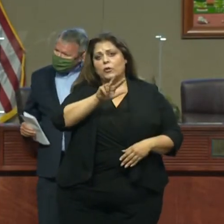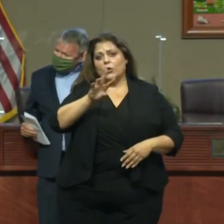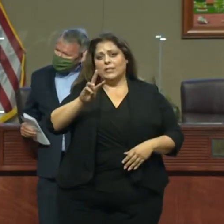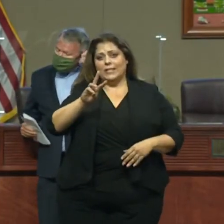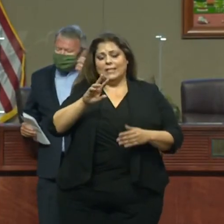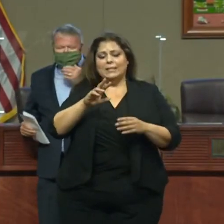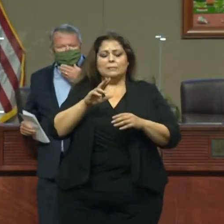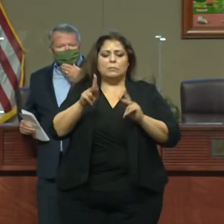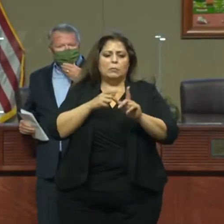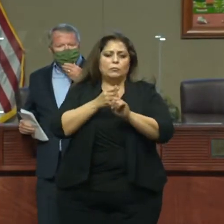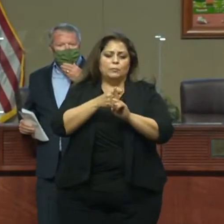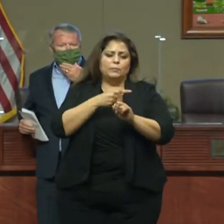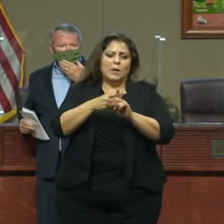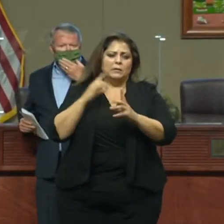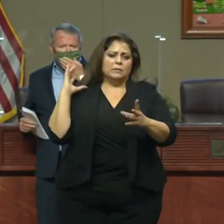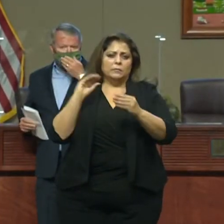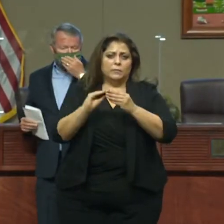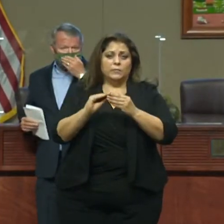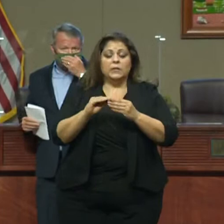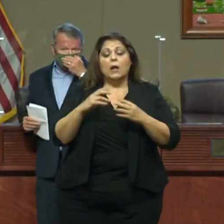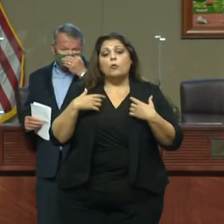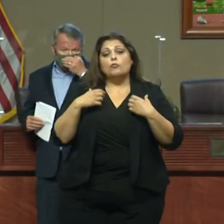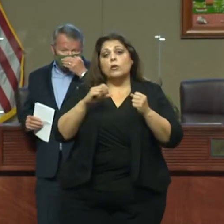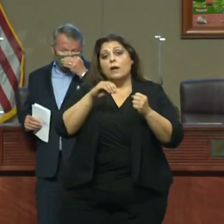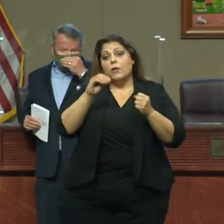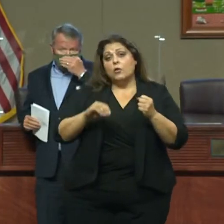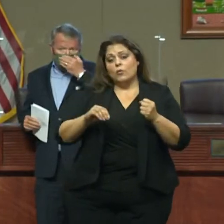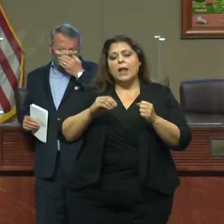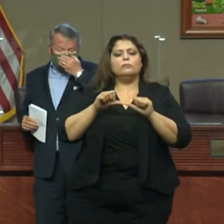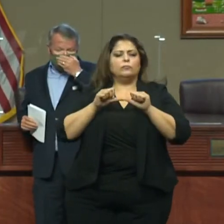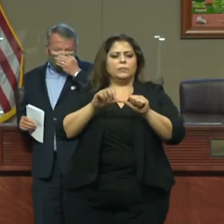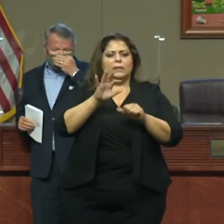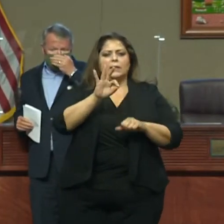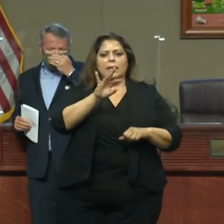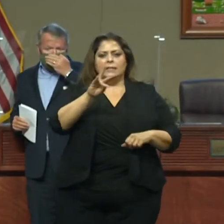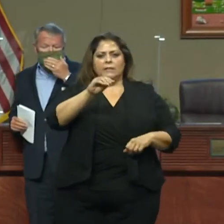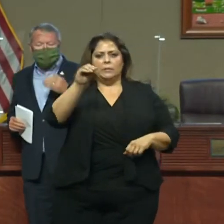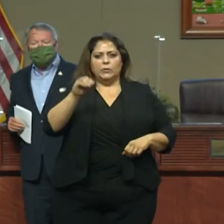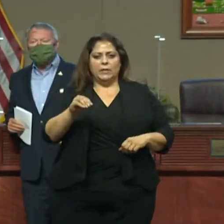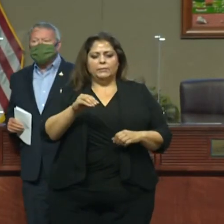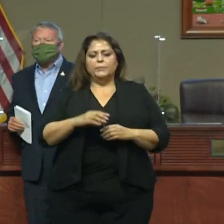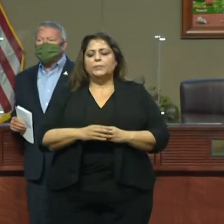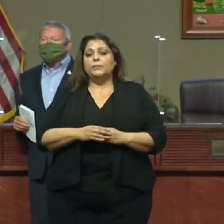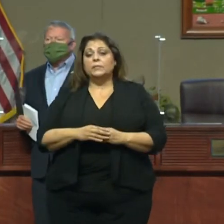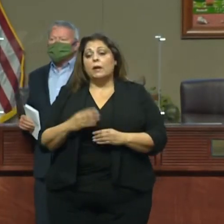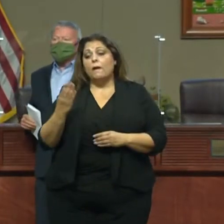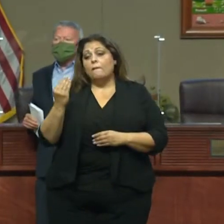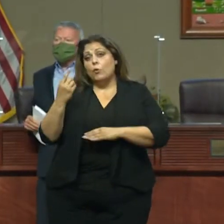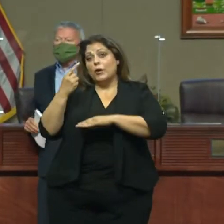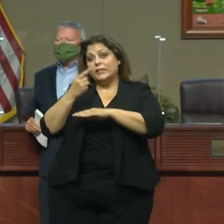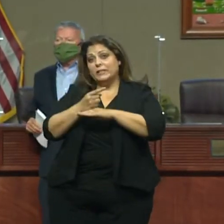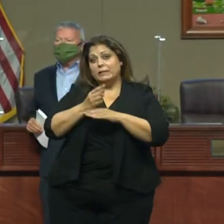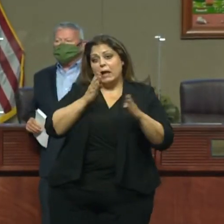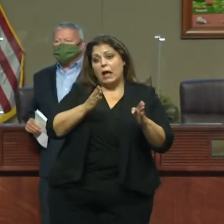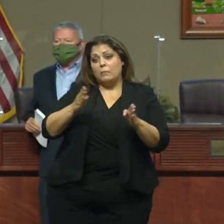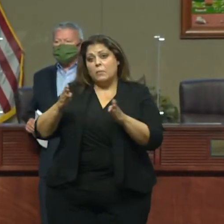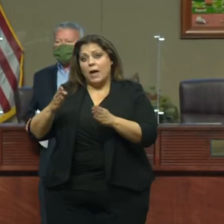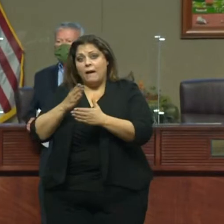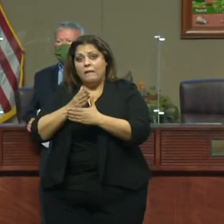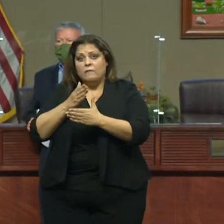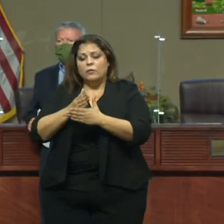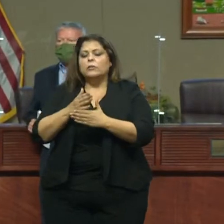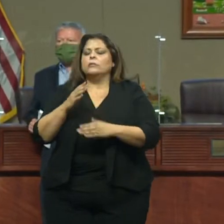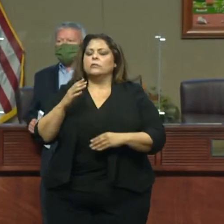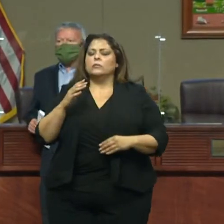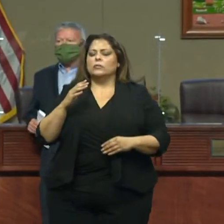139,136 positive cases. Our recovery rate remains at 97%. And our 14-day rolling percent positivity rate,